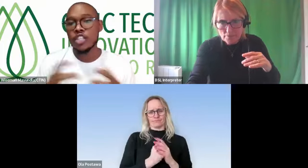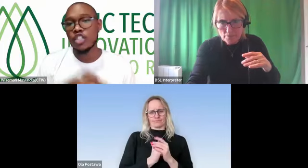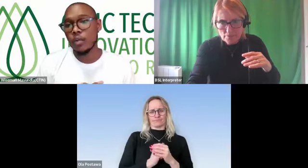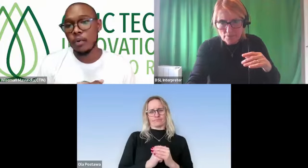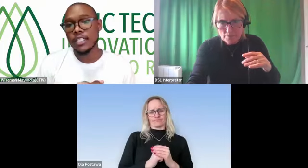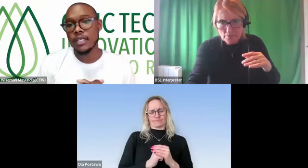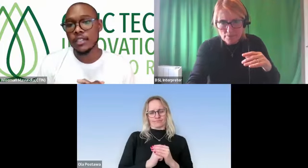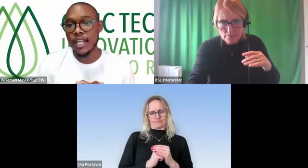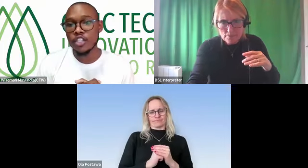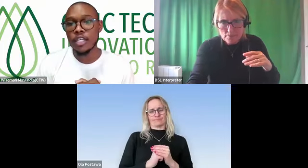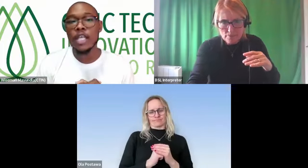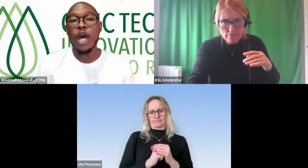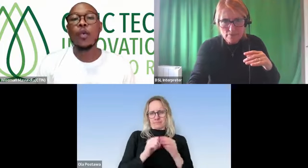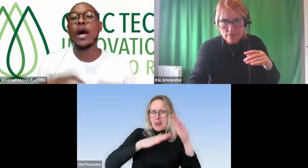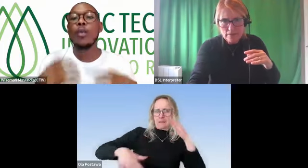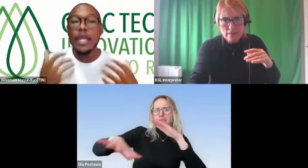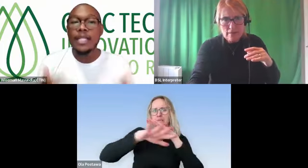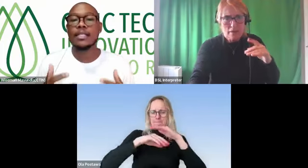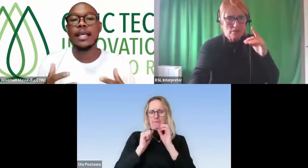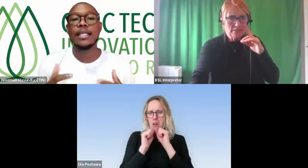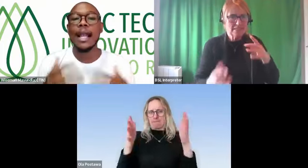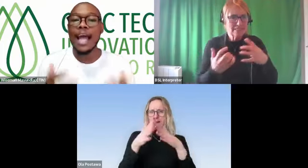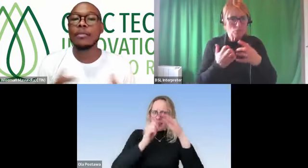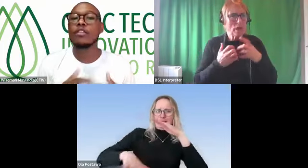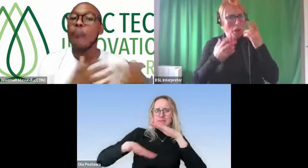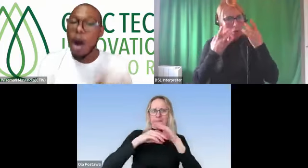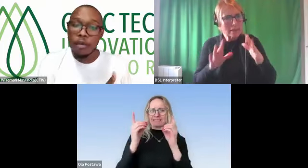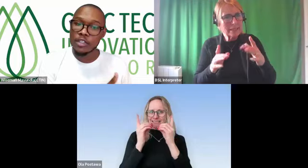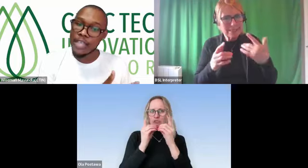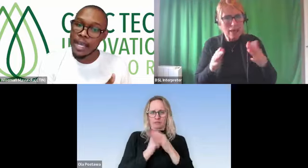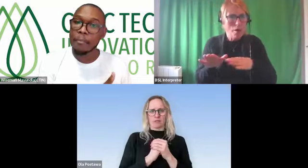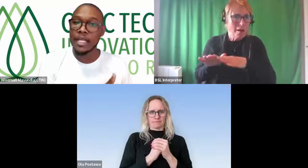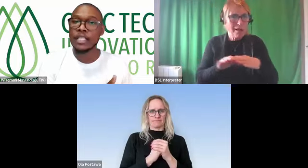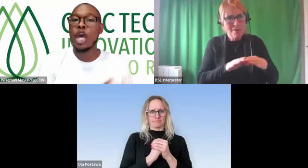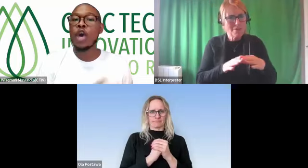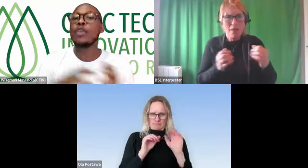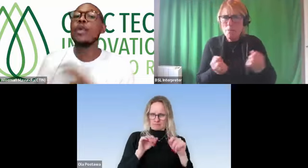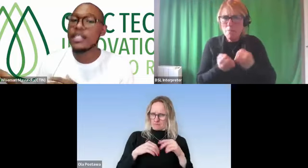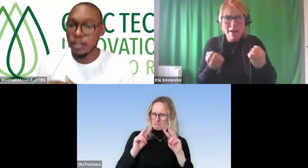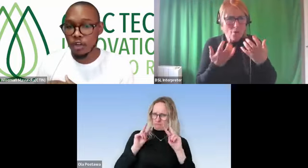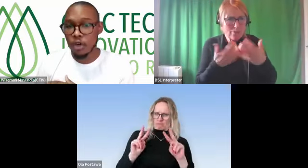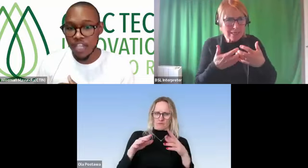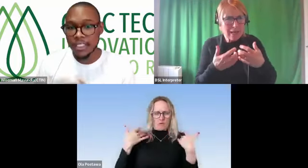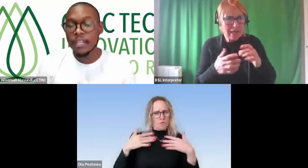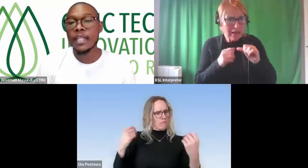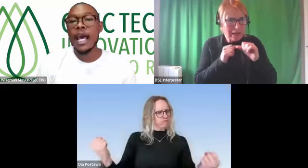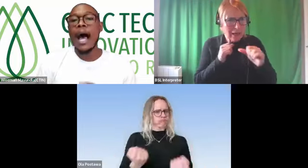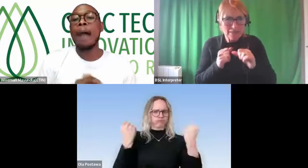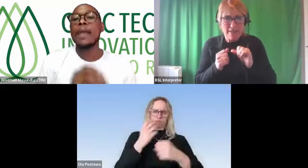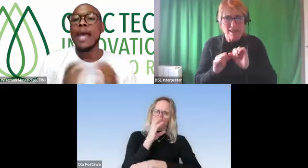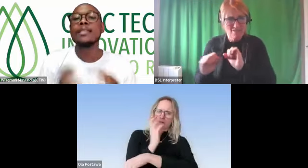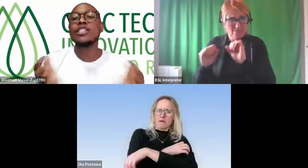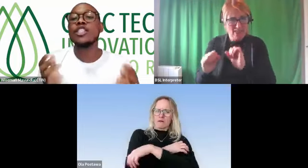and changing geopolitical tensions, we are witnessing the alignment of powerful tech companies with political